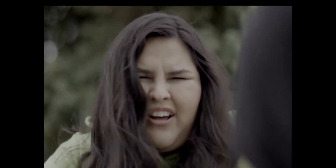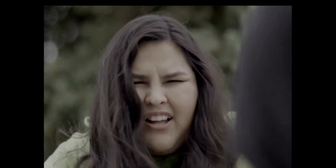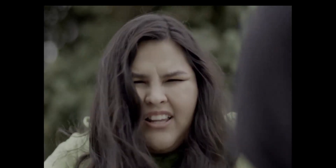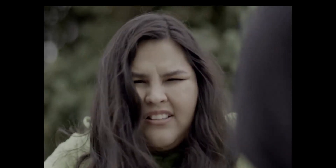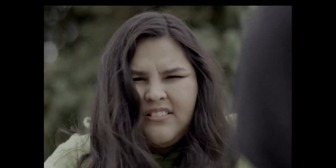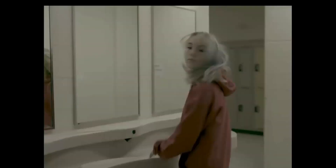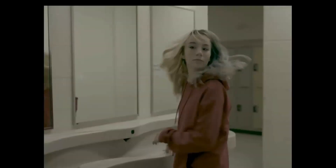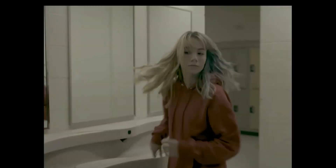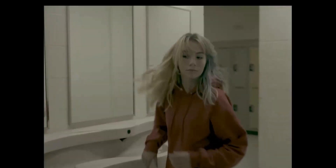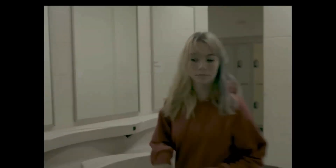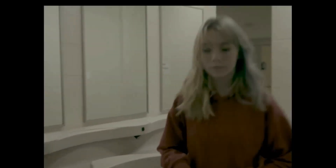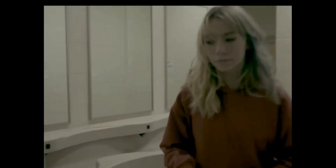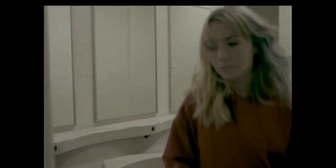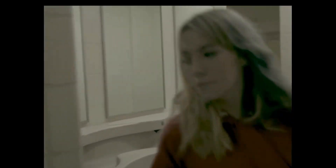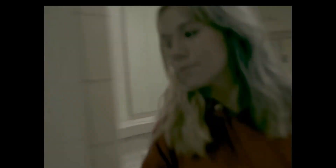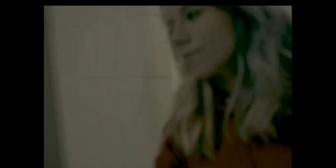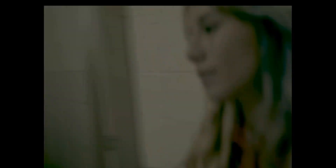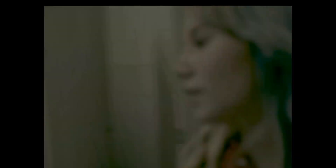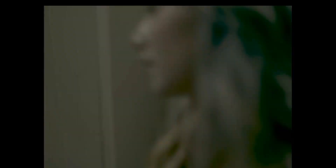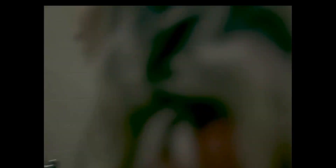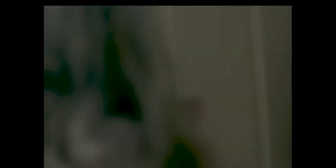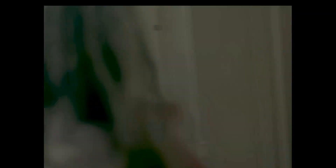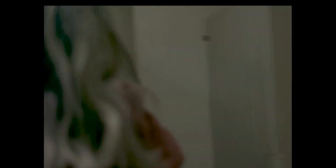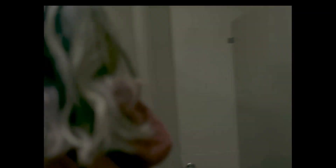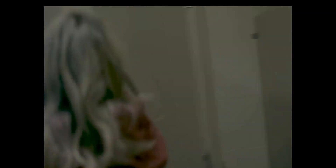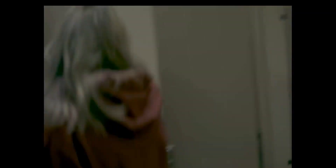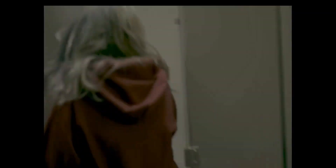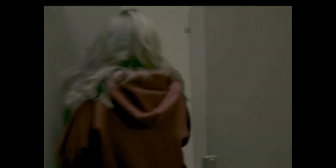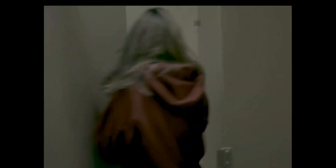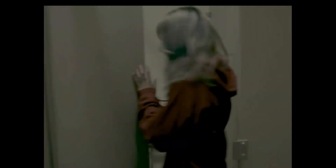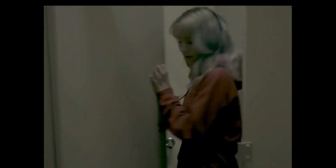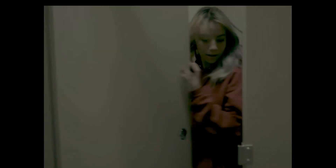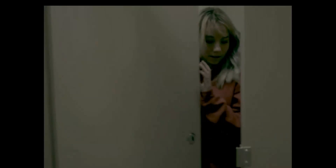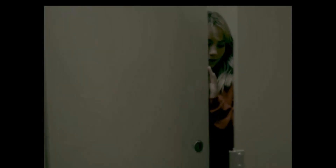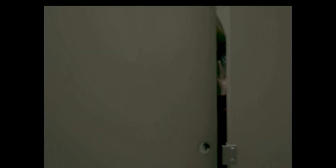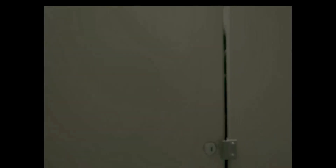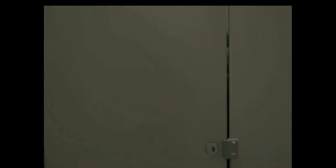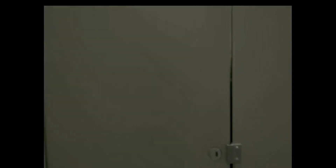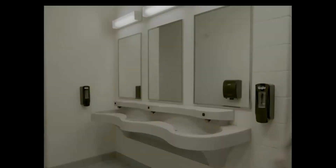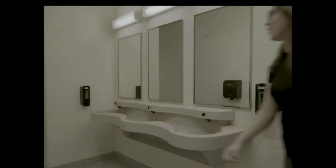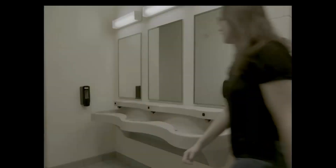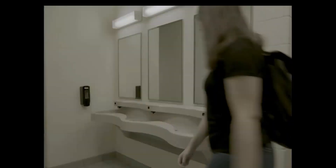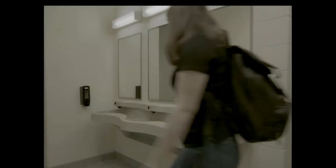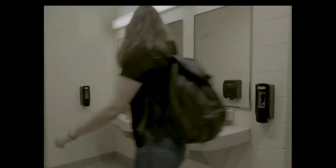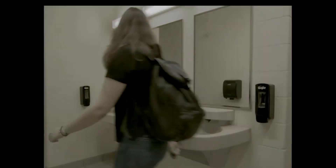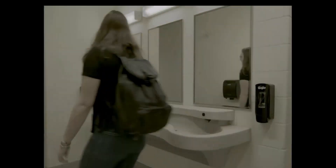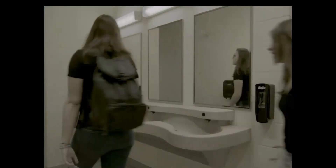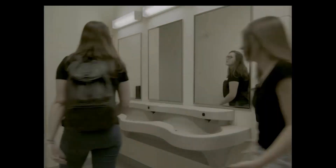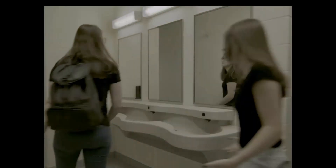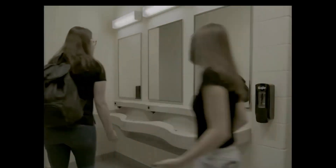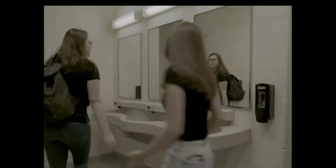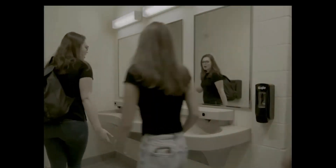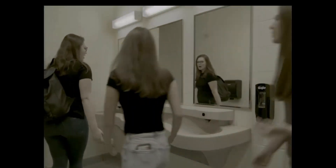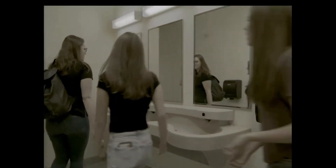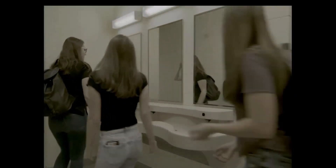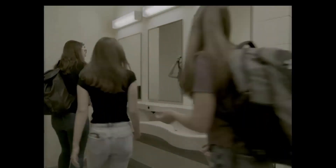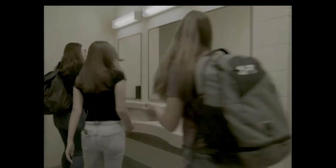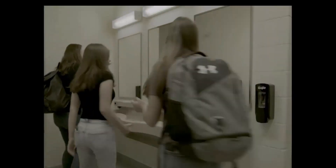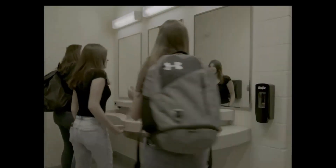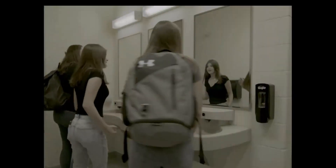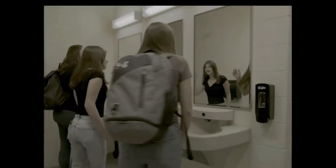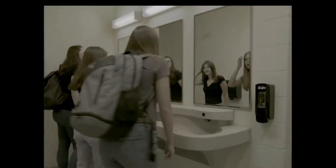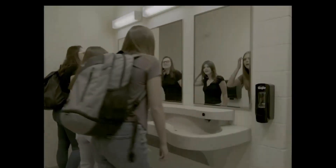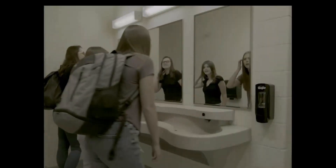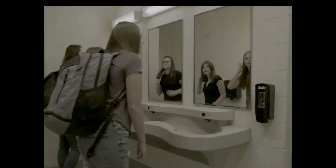like Pocahontas. It was my first day at school, grade 8. I went to the washroom and I got beat up. It was two girls from